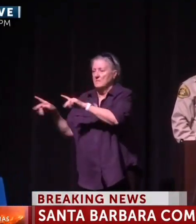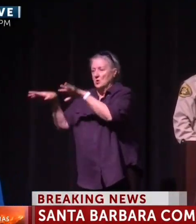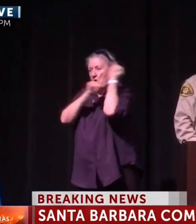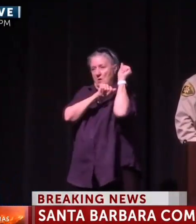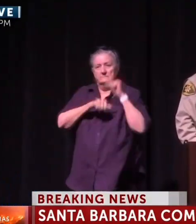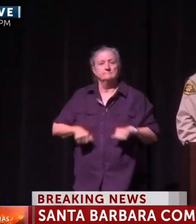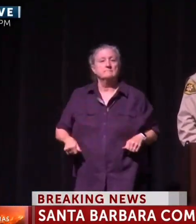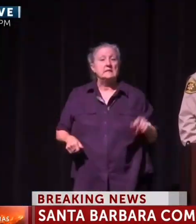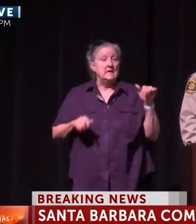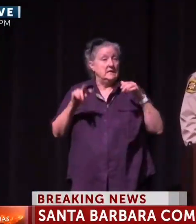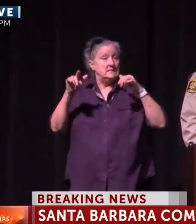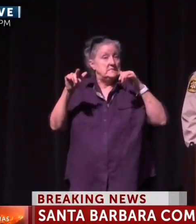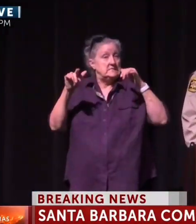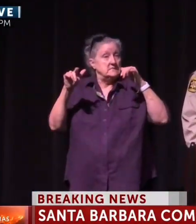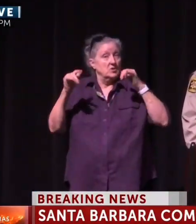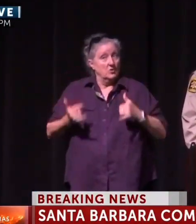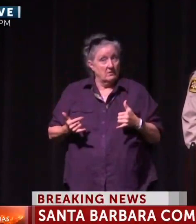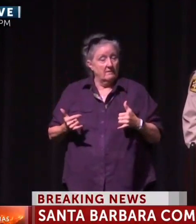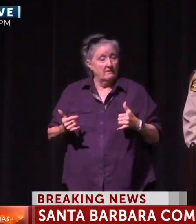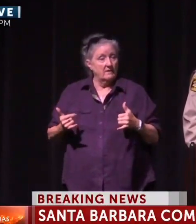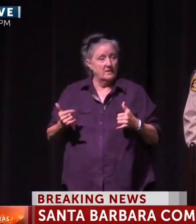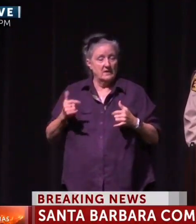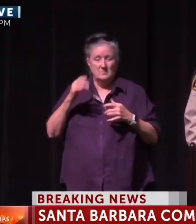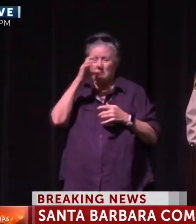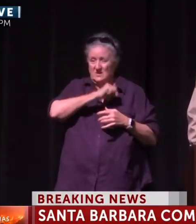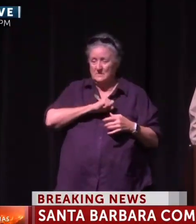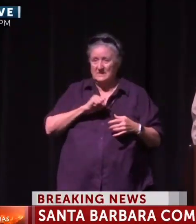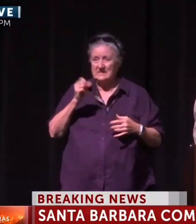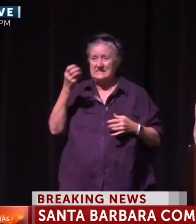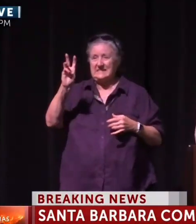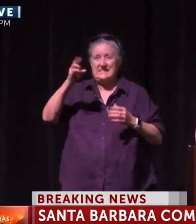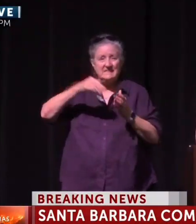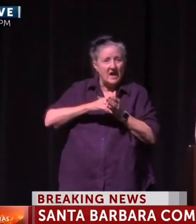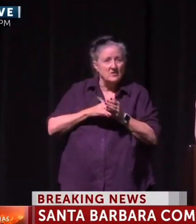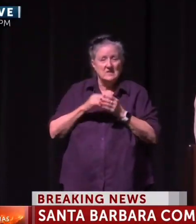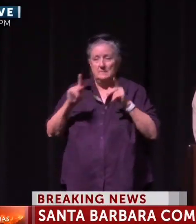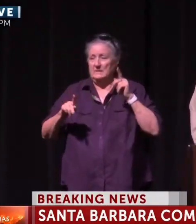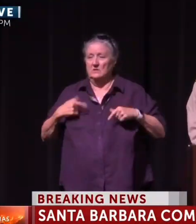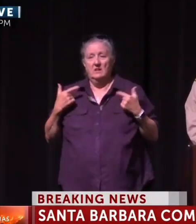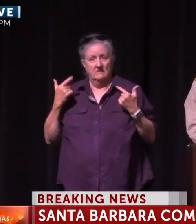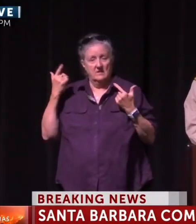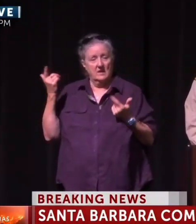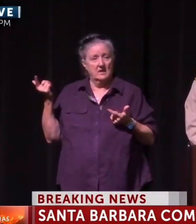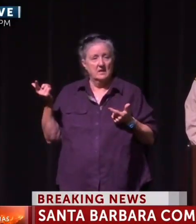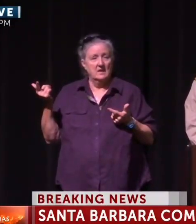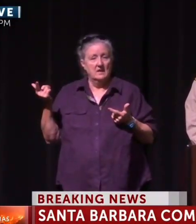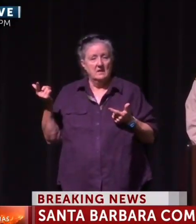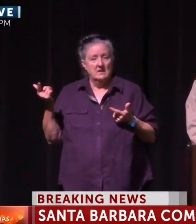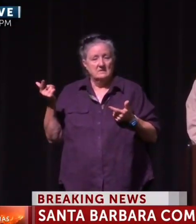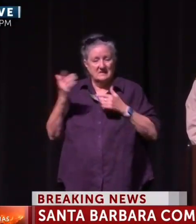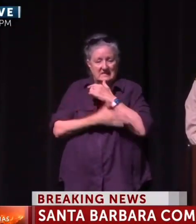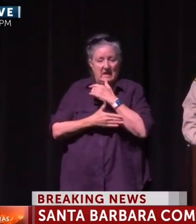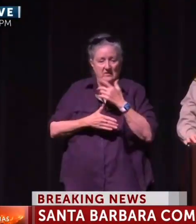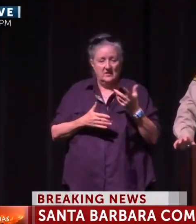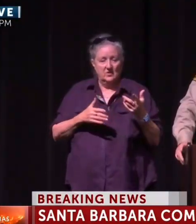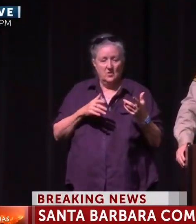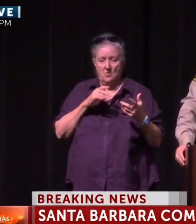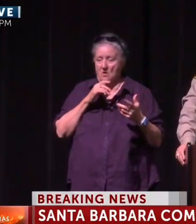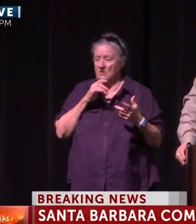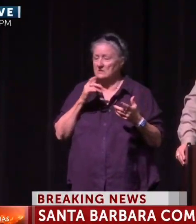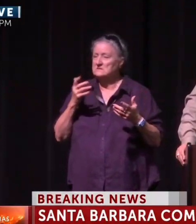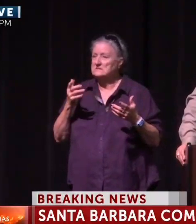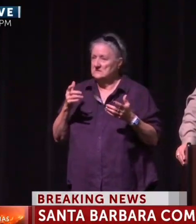evacuated. There are currently approximately 16,000 residents of the county who are